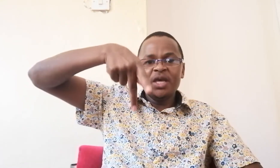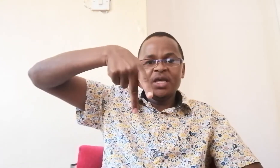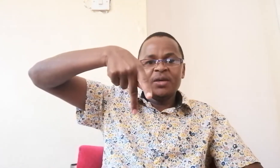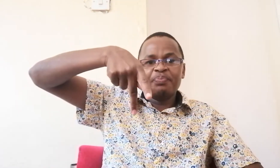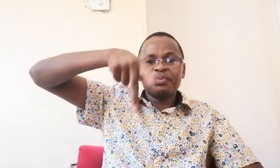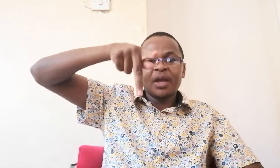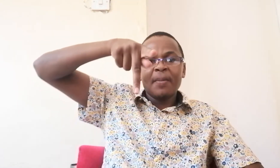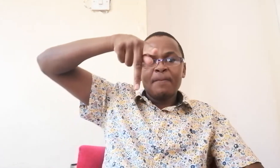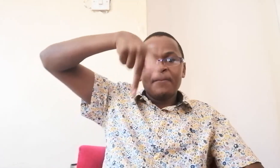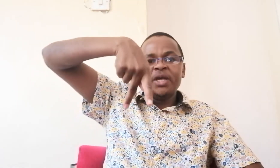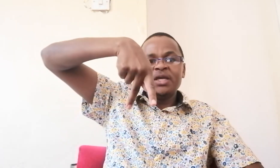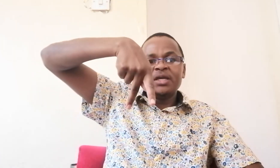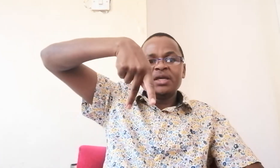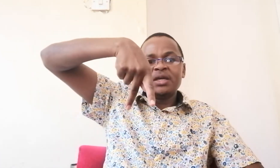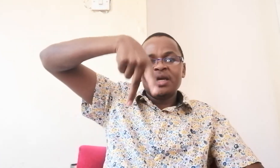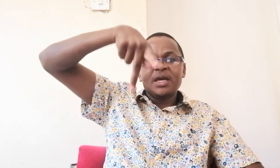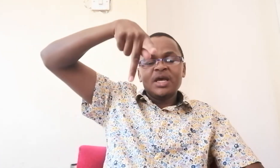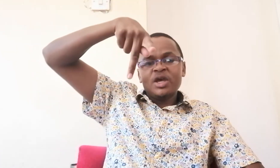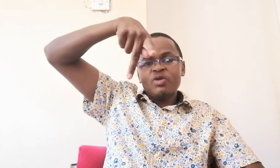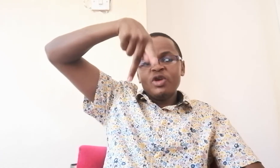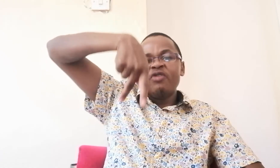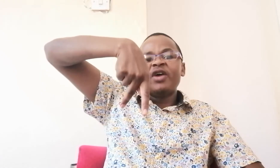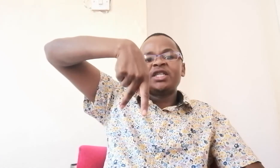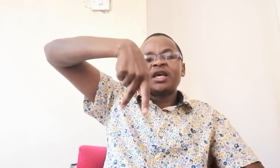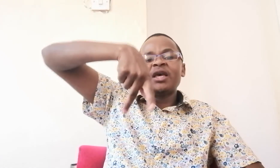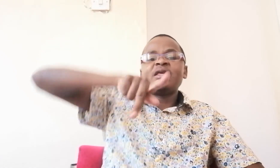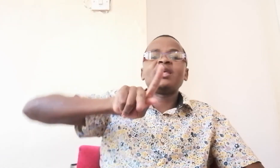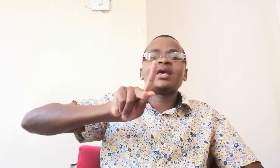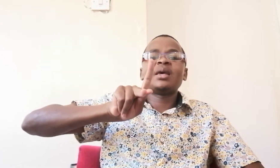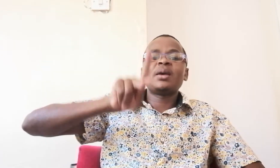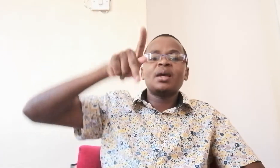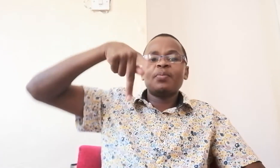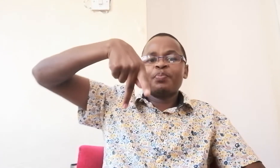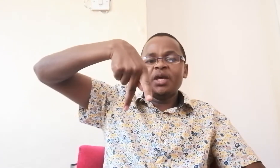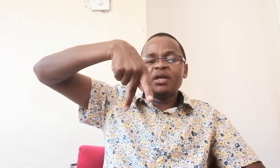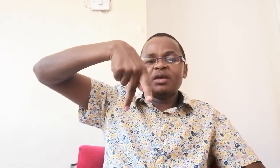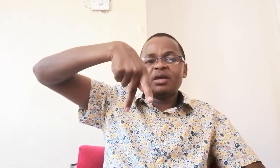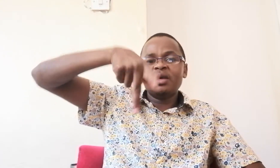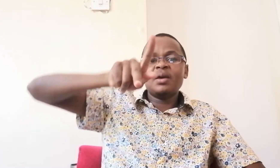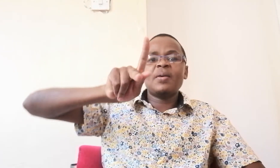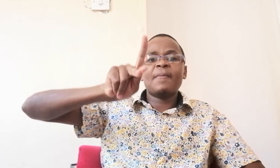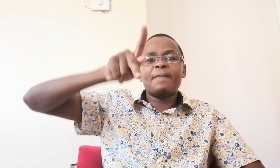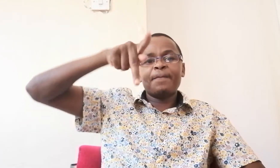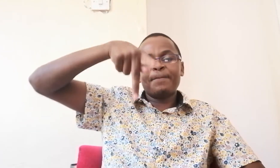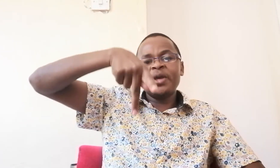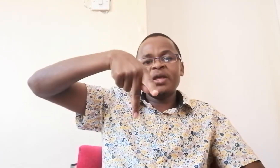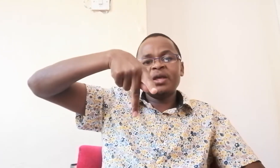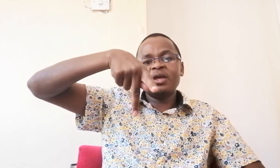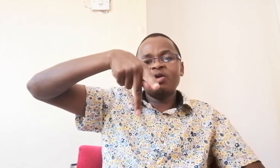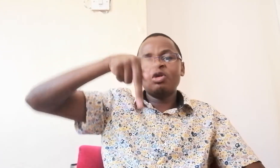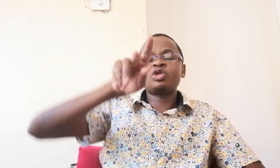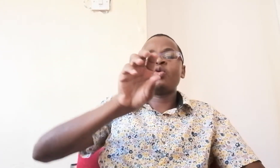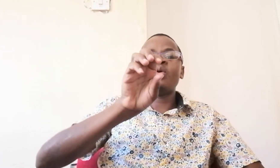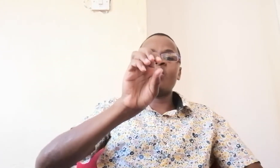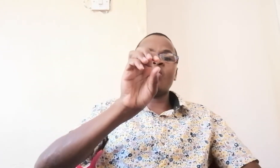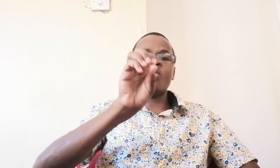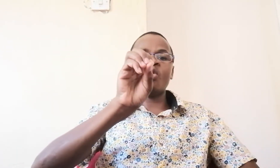P, P, you invert K, P, P. So